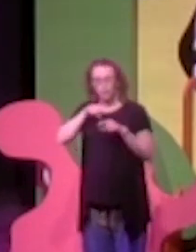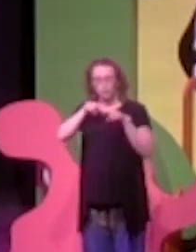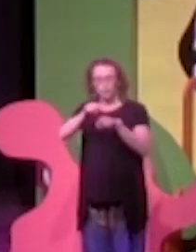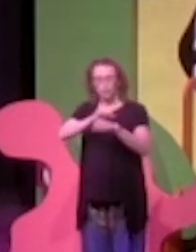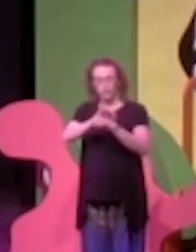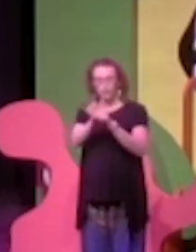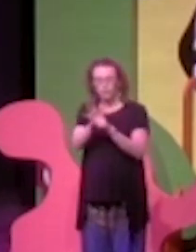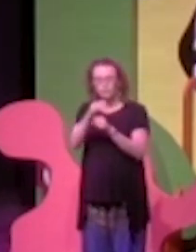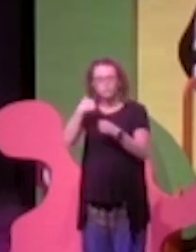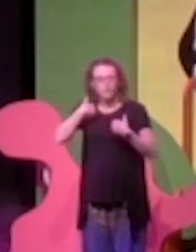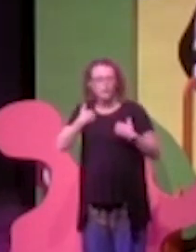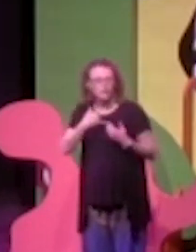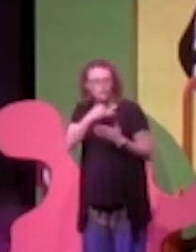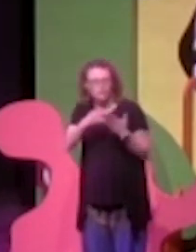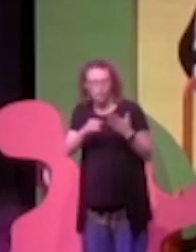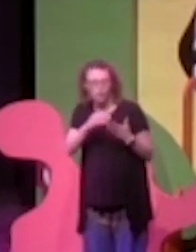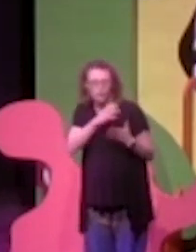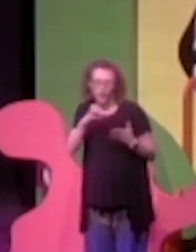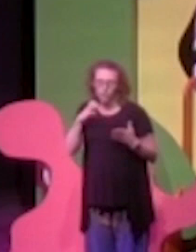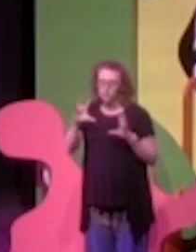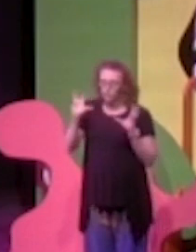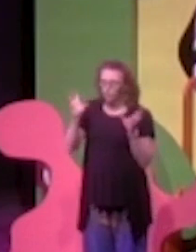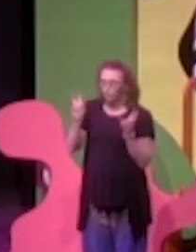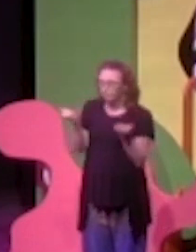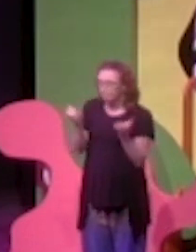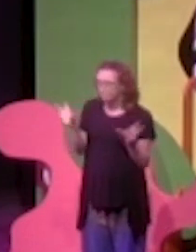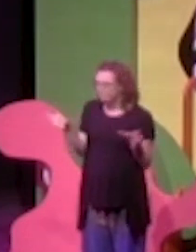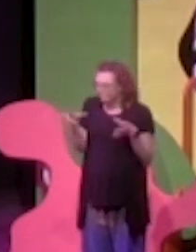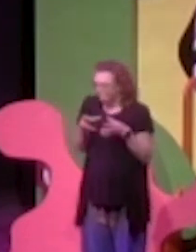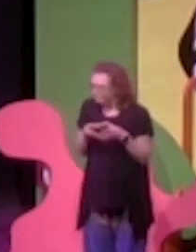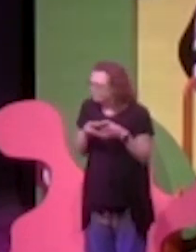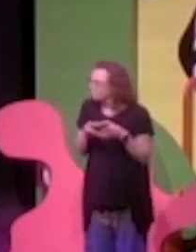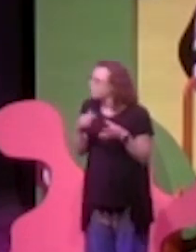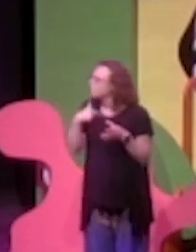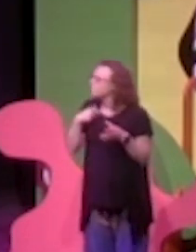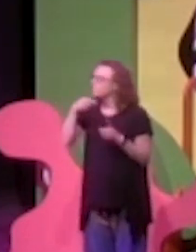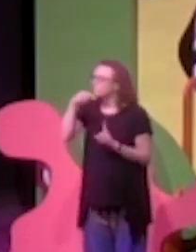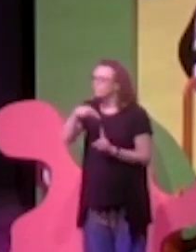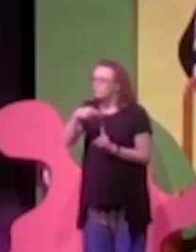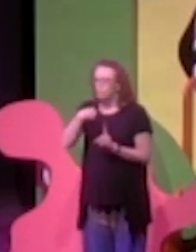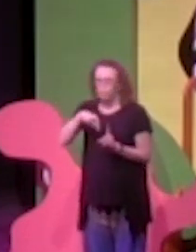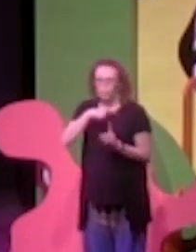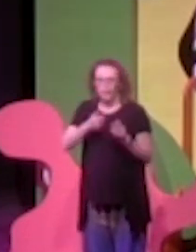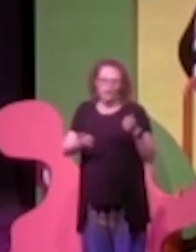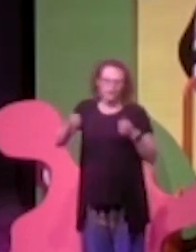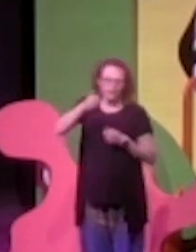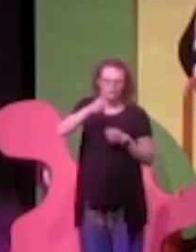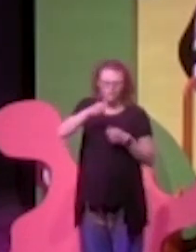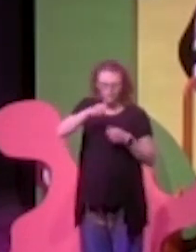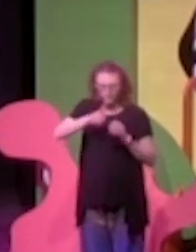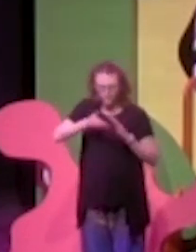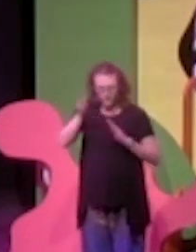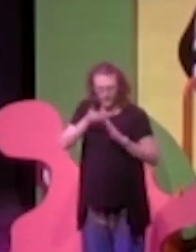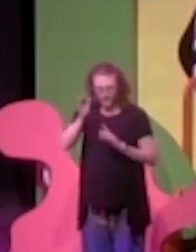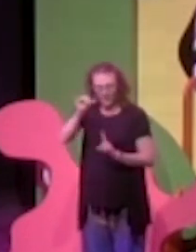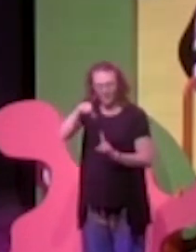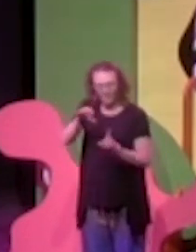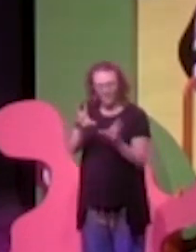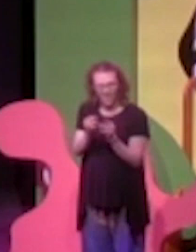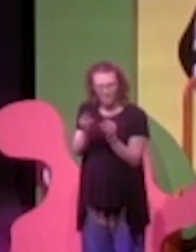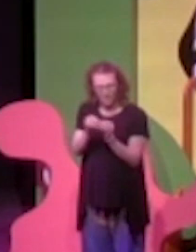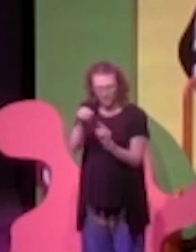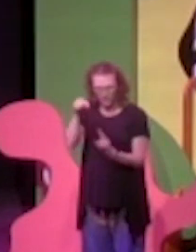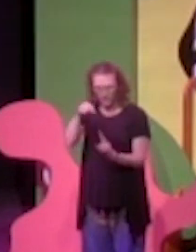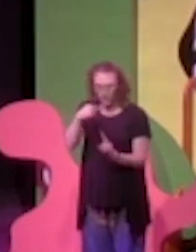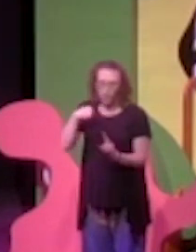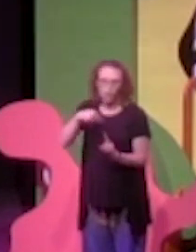Lilia Chavez in the house, Lilia Gonzalez Chavez, our former chair, and under Larry Baza, we brought back the individual